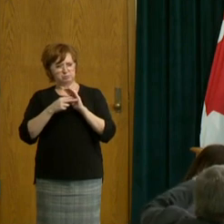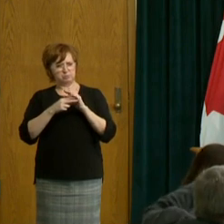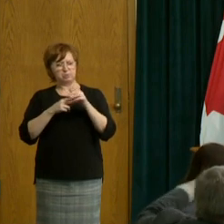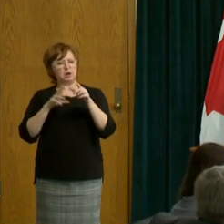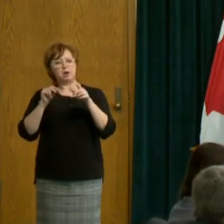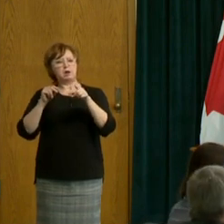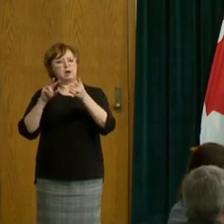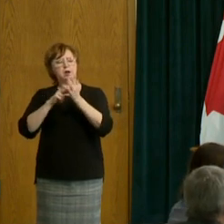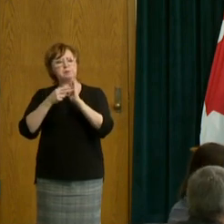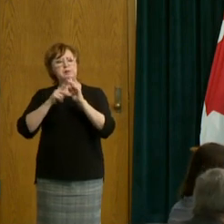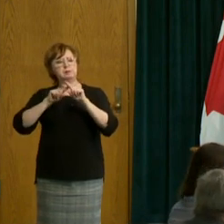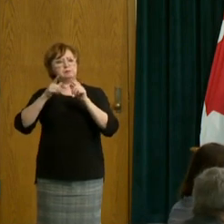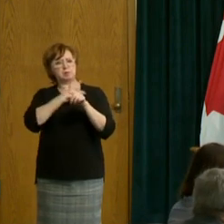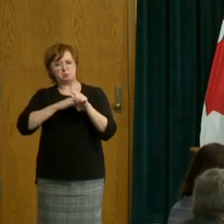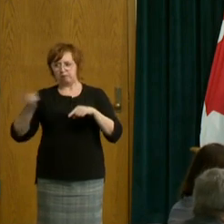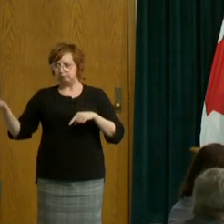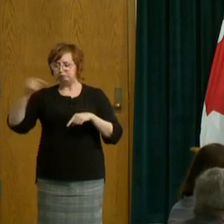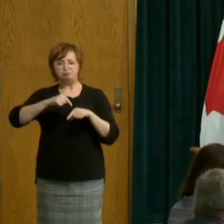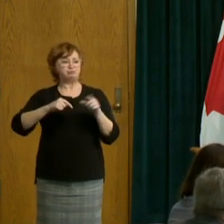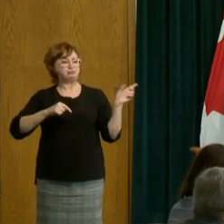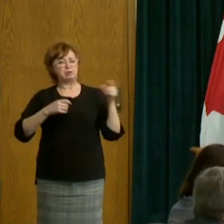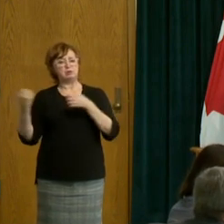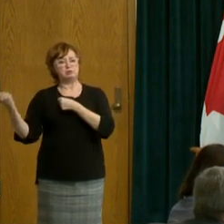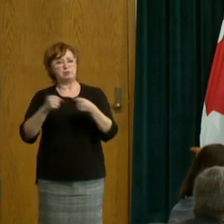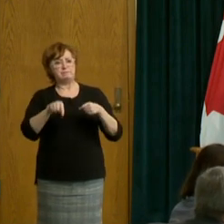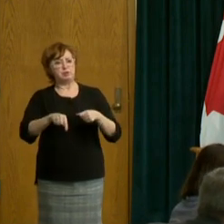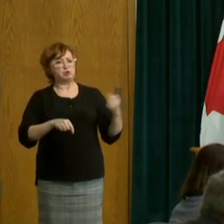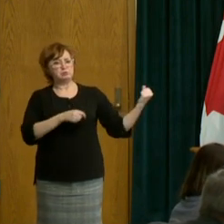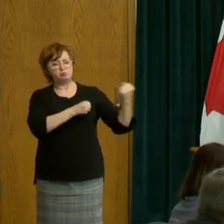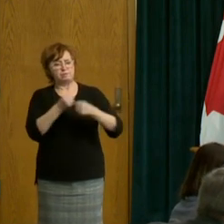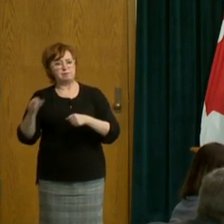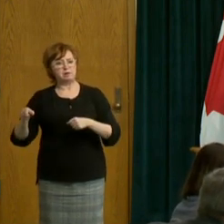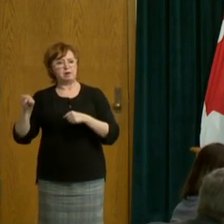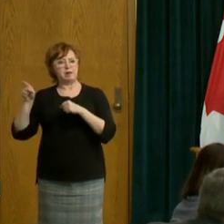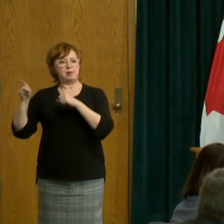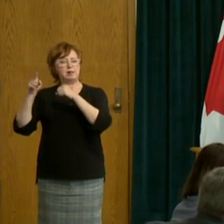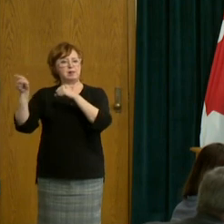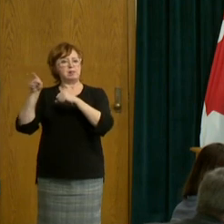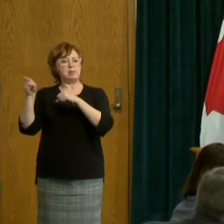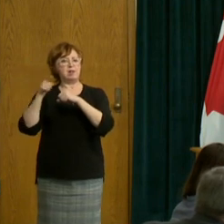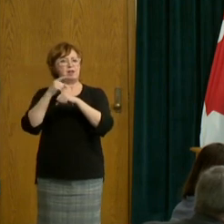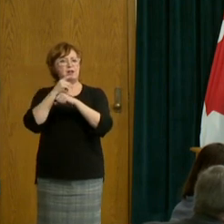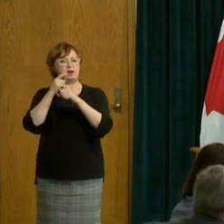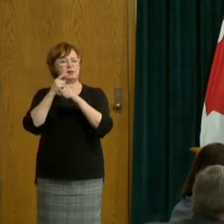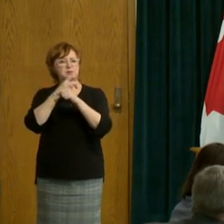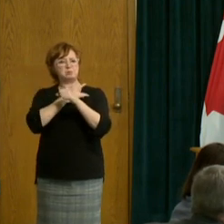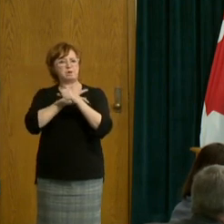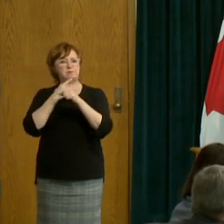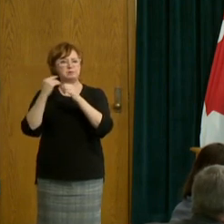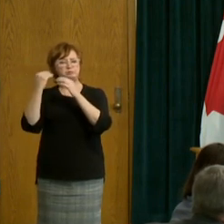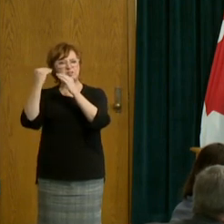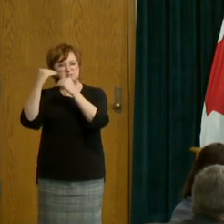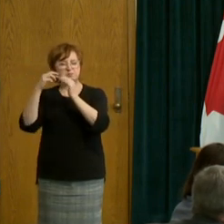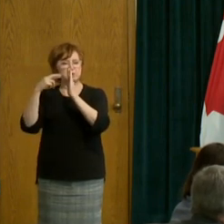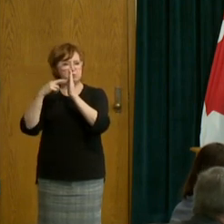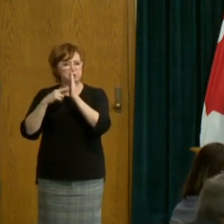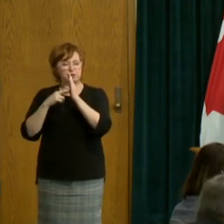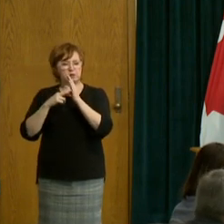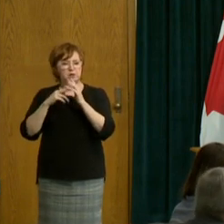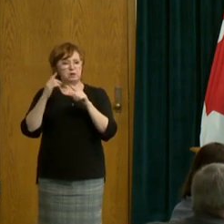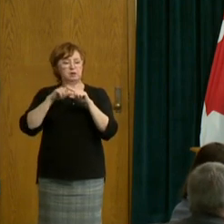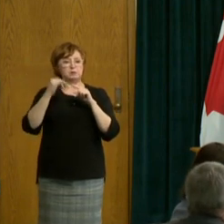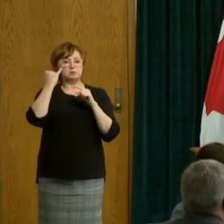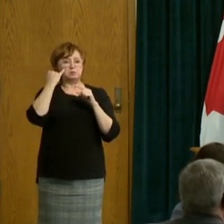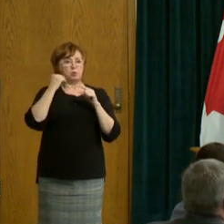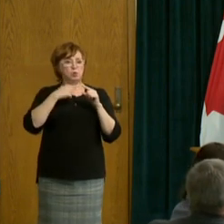circuit. If we have other provinces have orders that if you go to visit another province, you have to quarantine. I